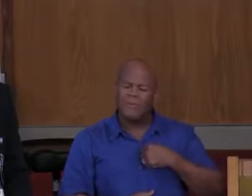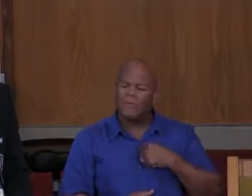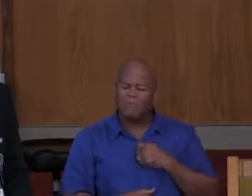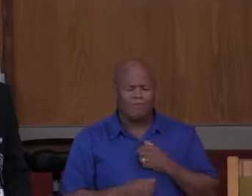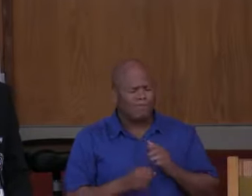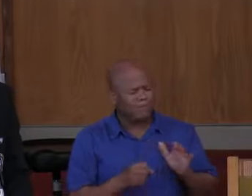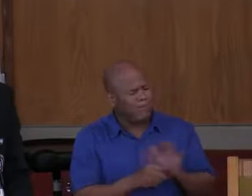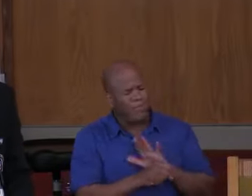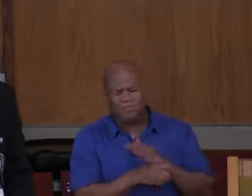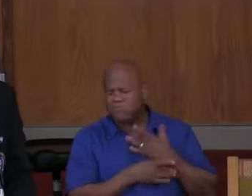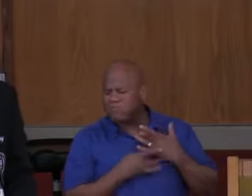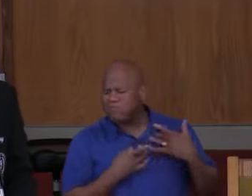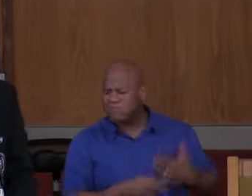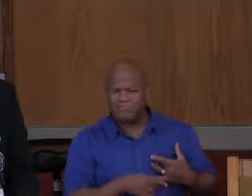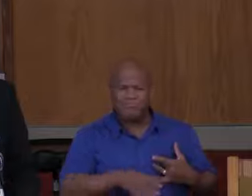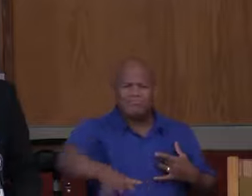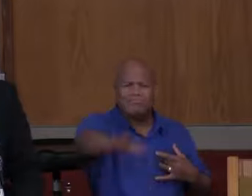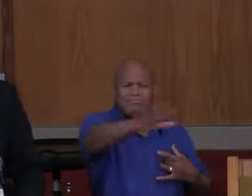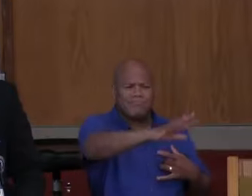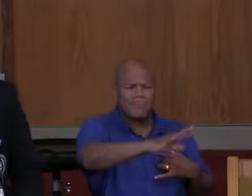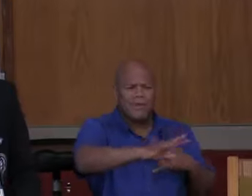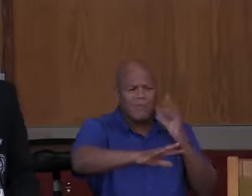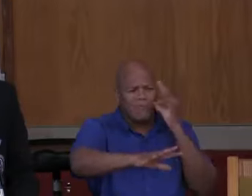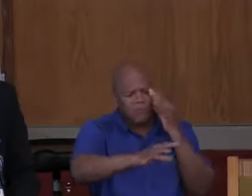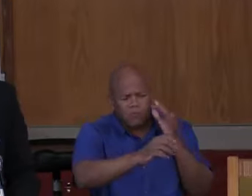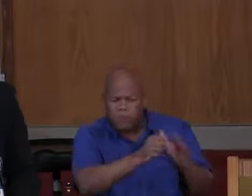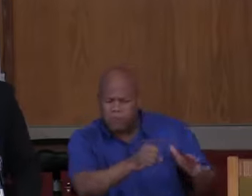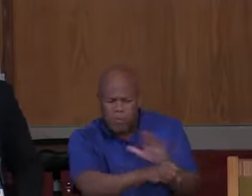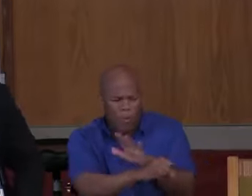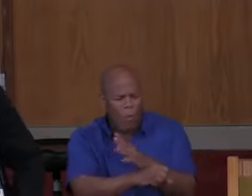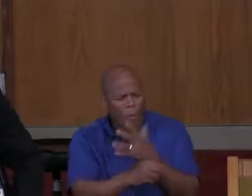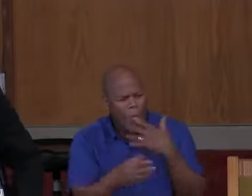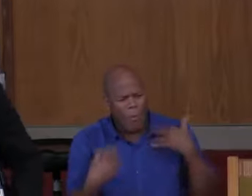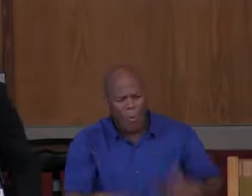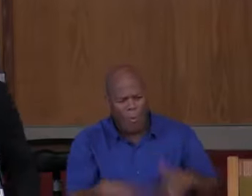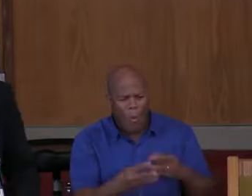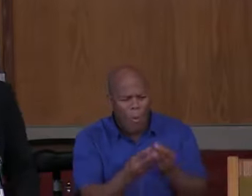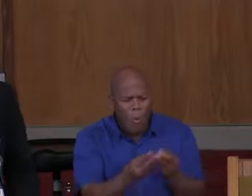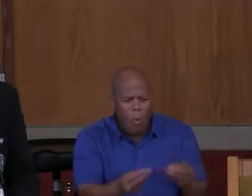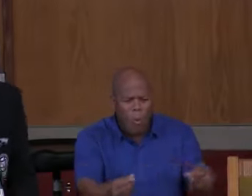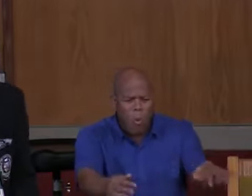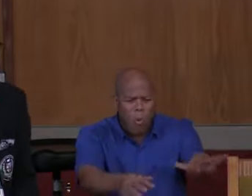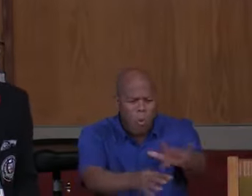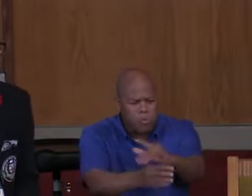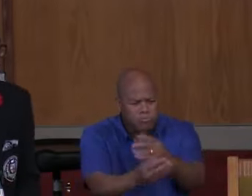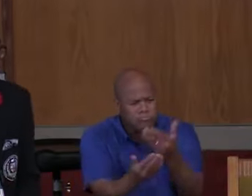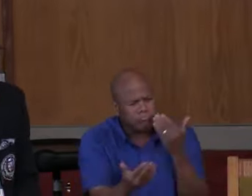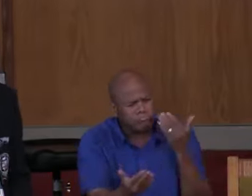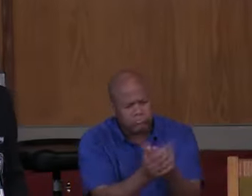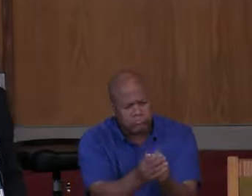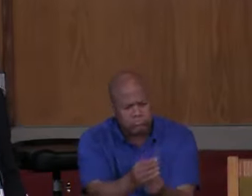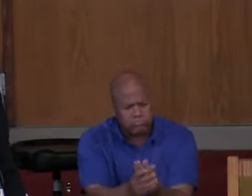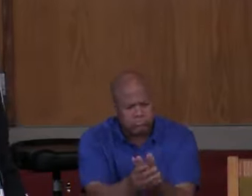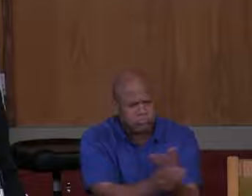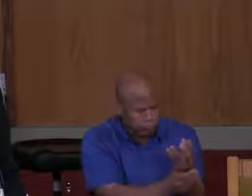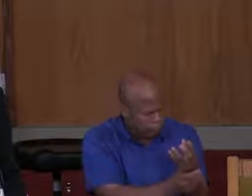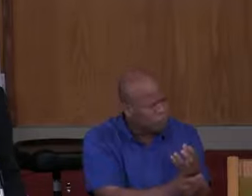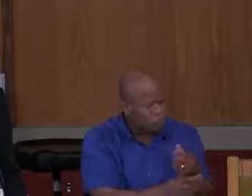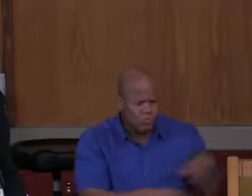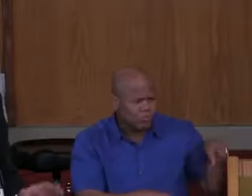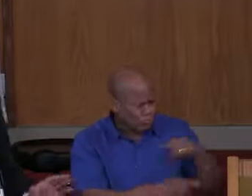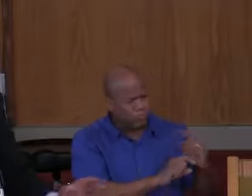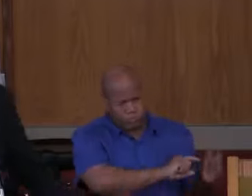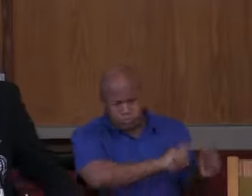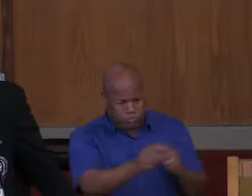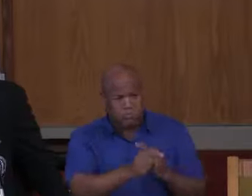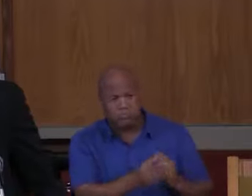wholeheartedly, the land is fruitful, just fertile as God had said, and we should possess it.